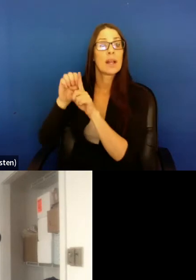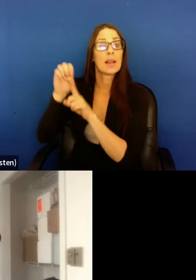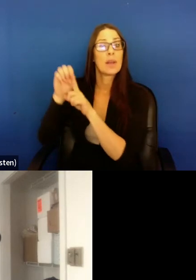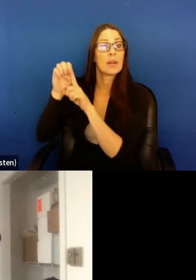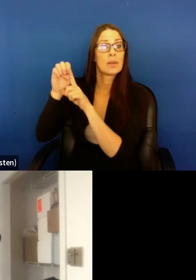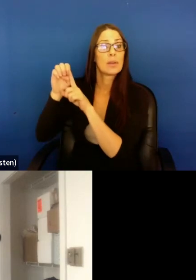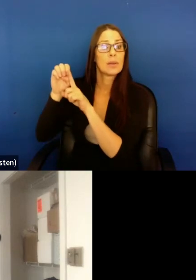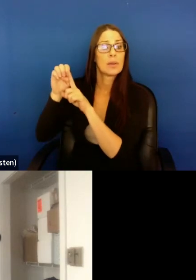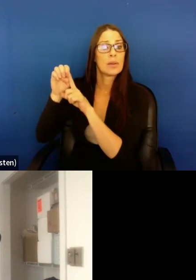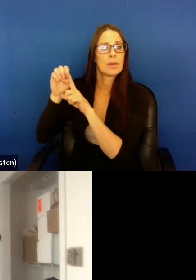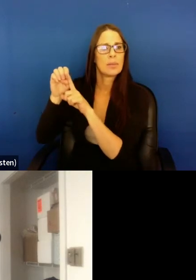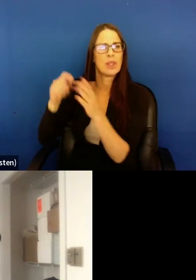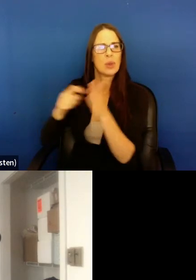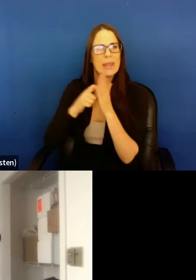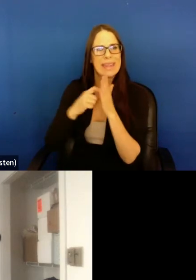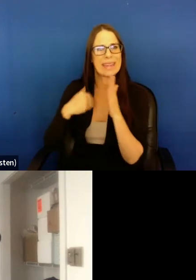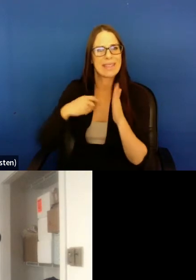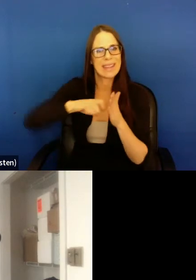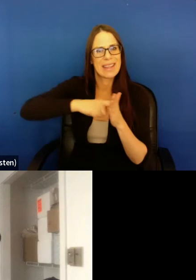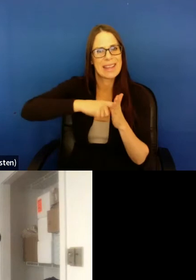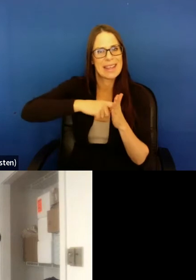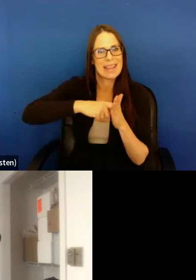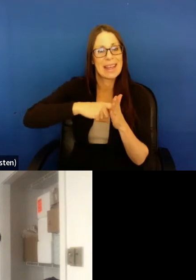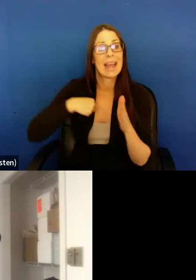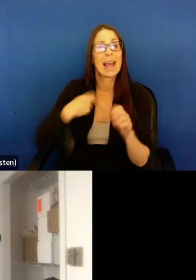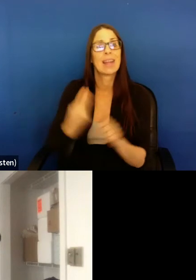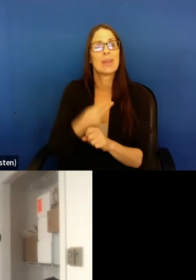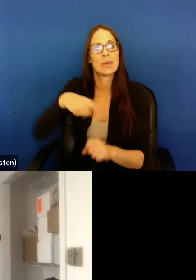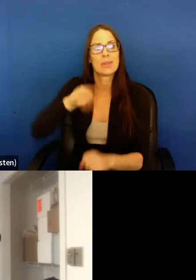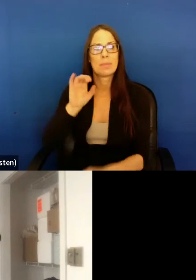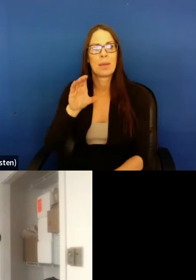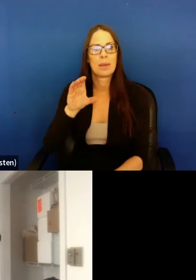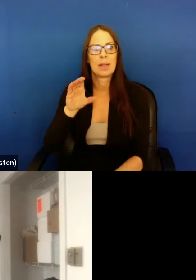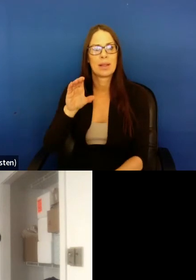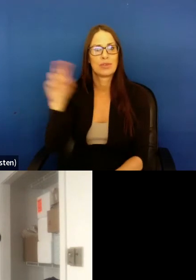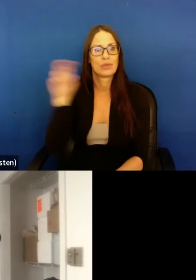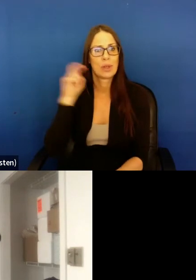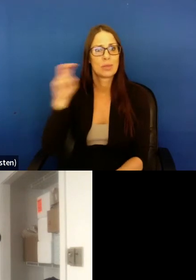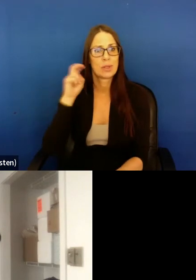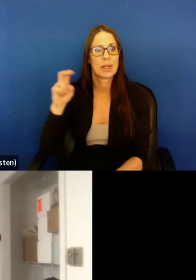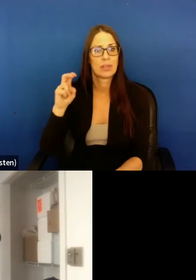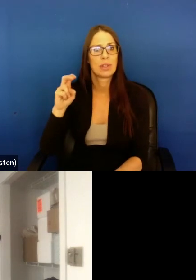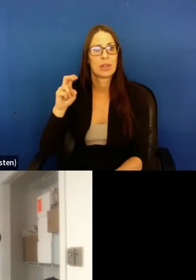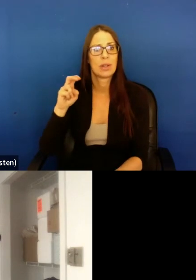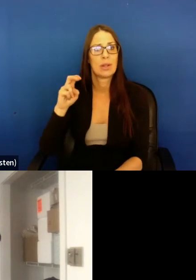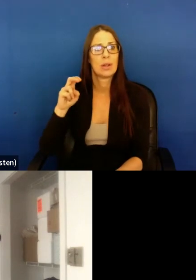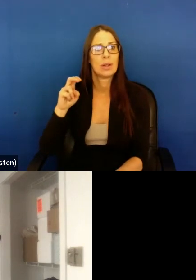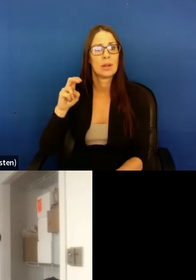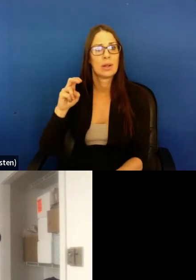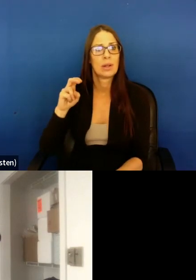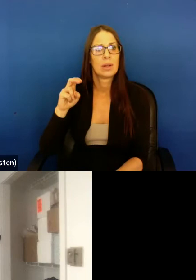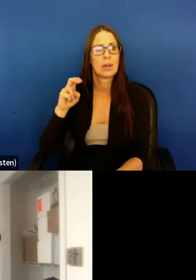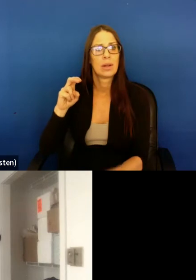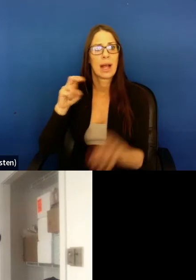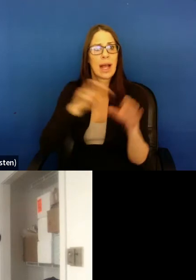key to use. And I take public transit to get here. So usually I'll get off on the Green Line and come over, and I work here in ISAC. So